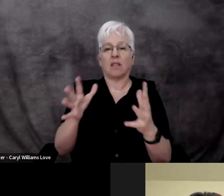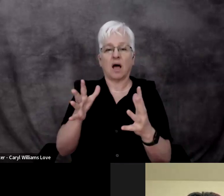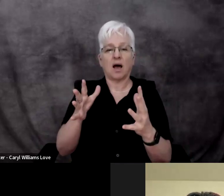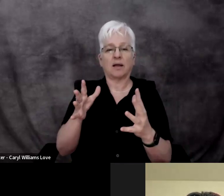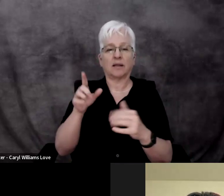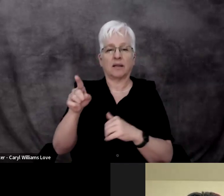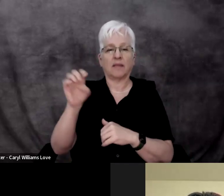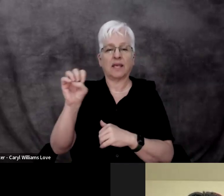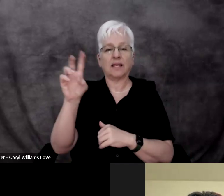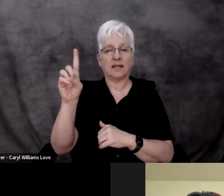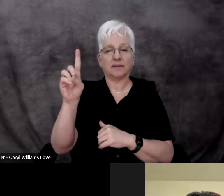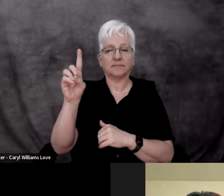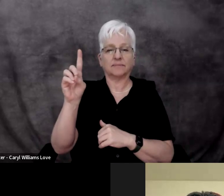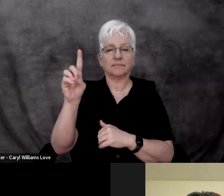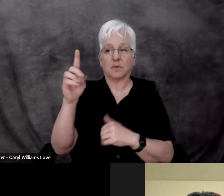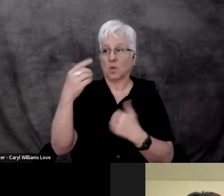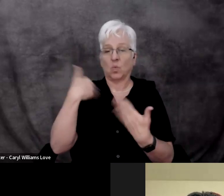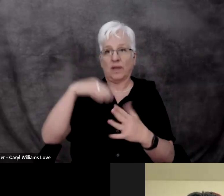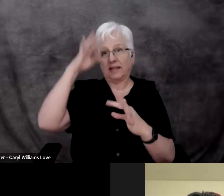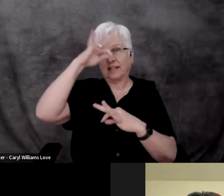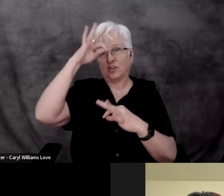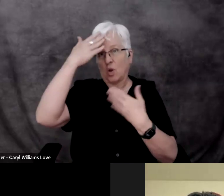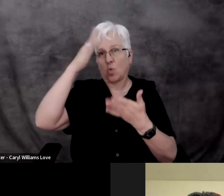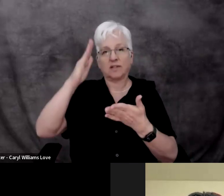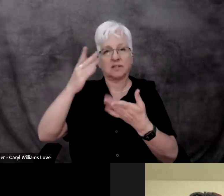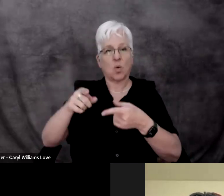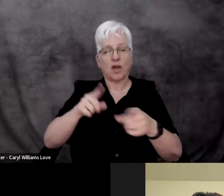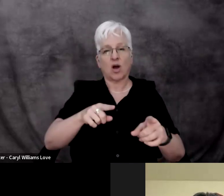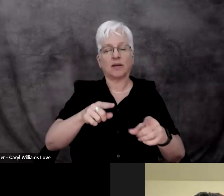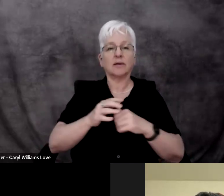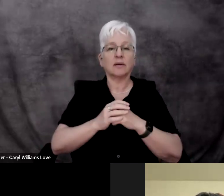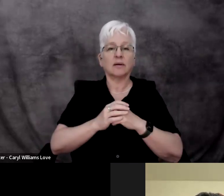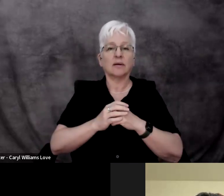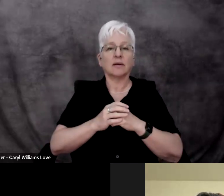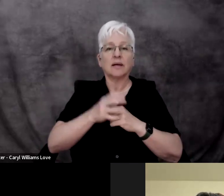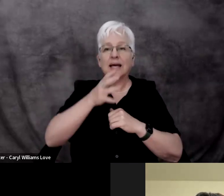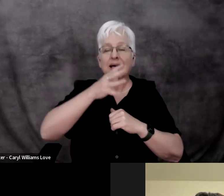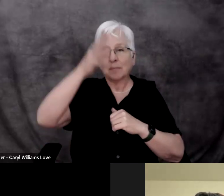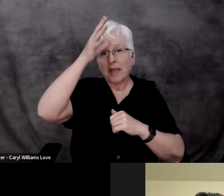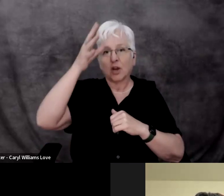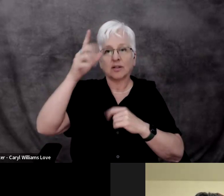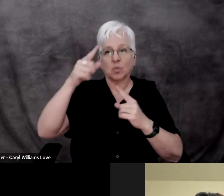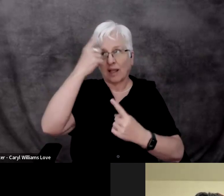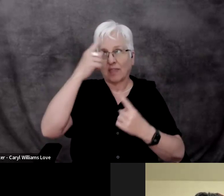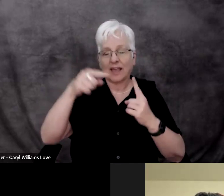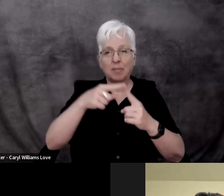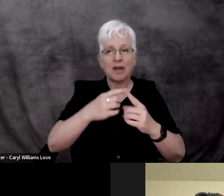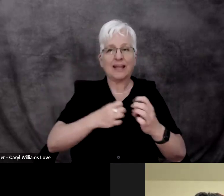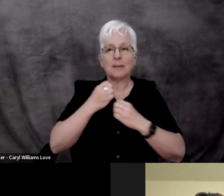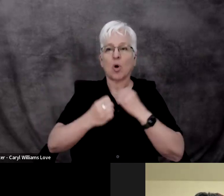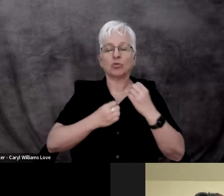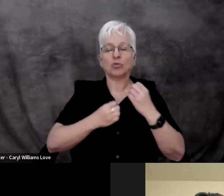out. We didn't know what was going on. As a parent, and I get emotional thinking about, it's pure fear when you don't